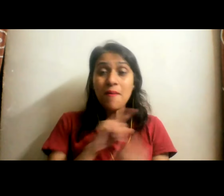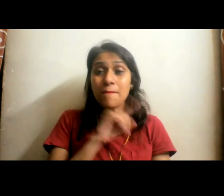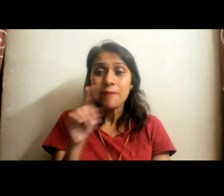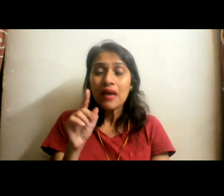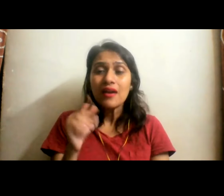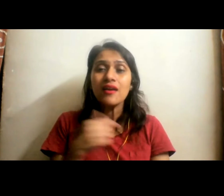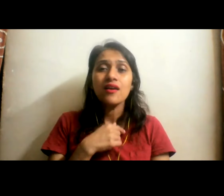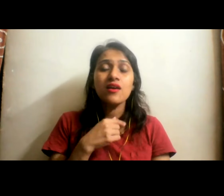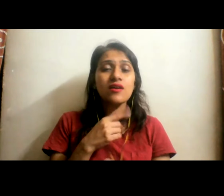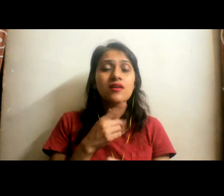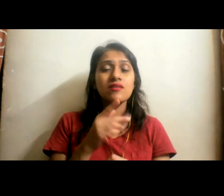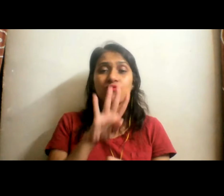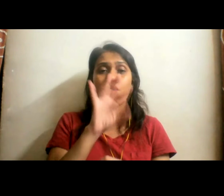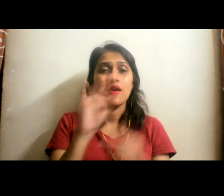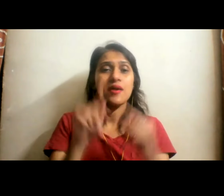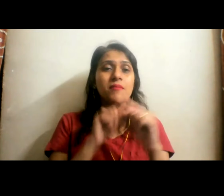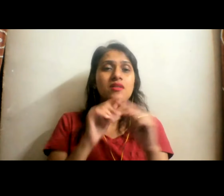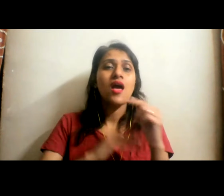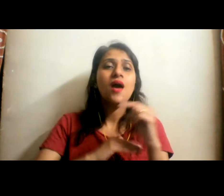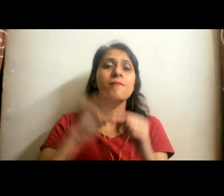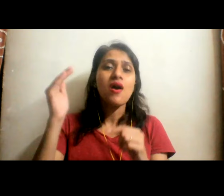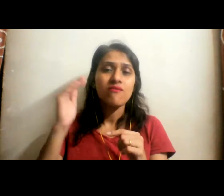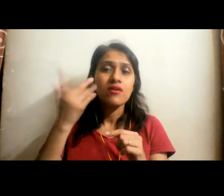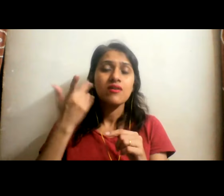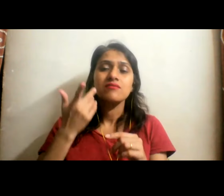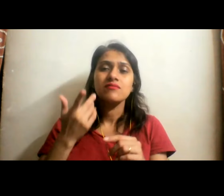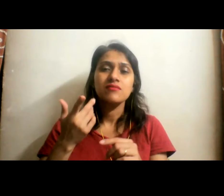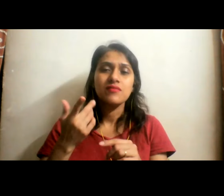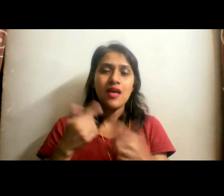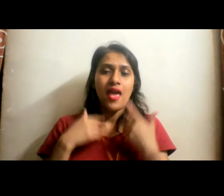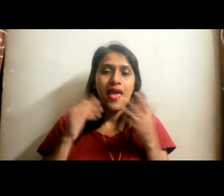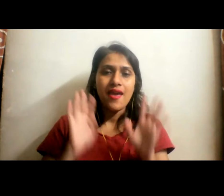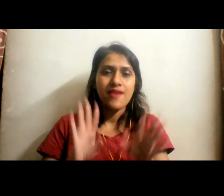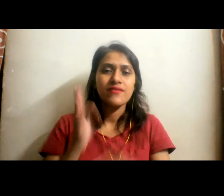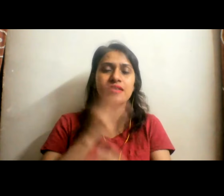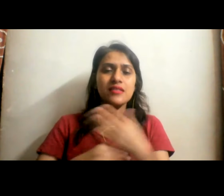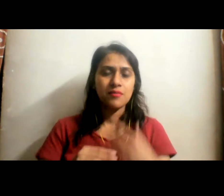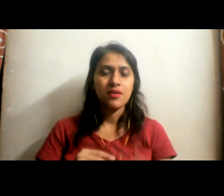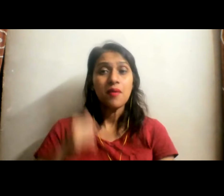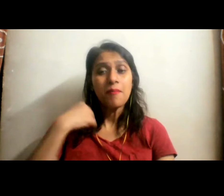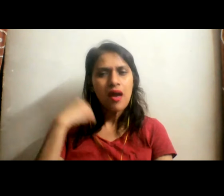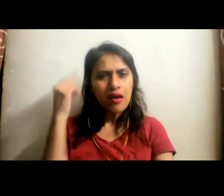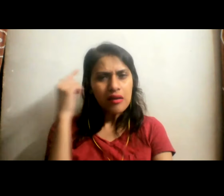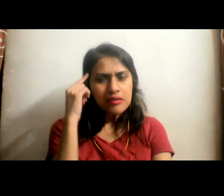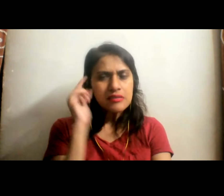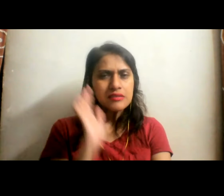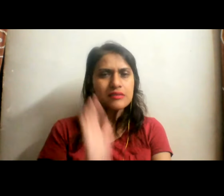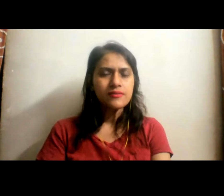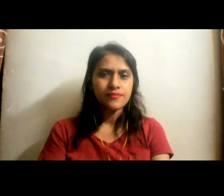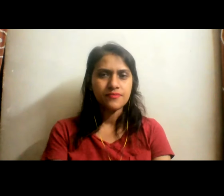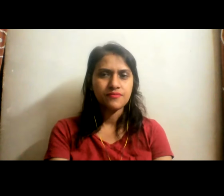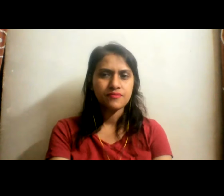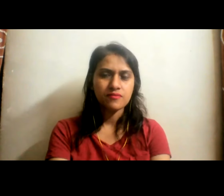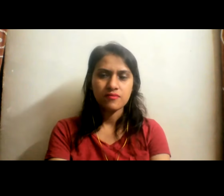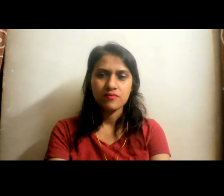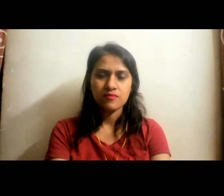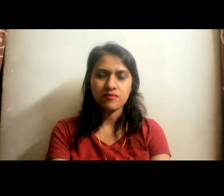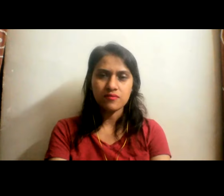disability. So now in that situation, what came to my rescue when I had this ethical